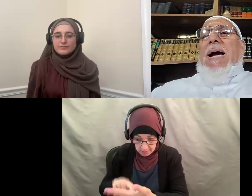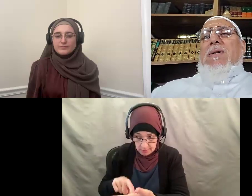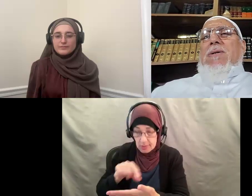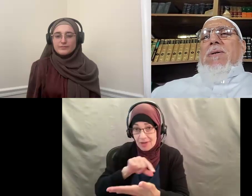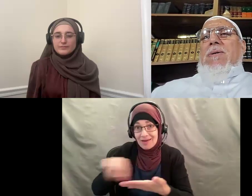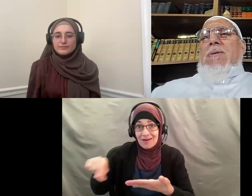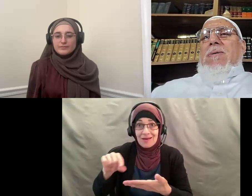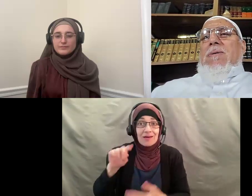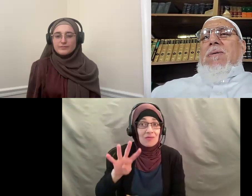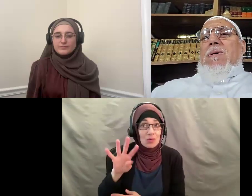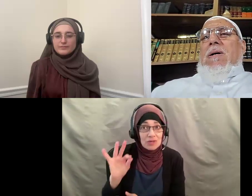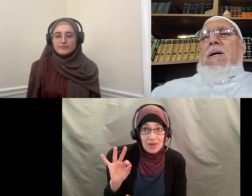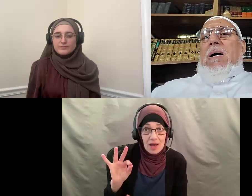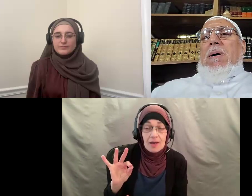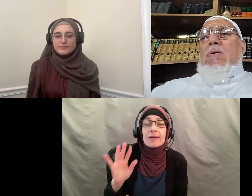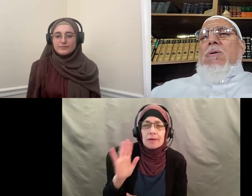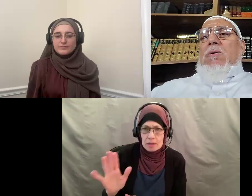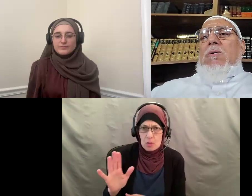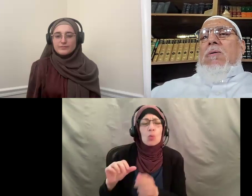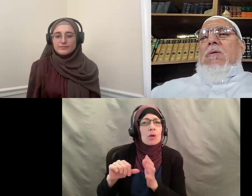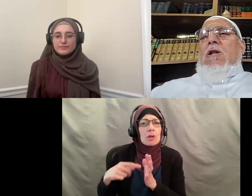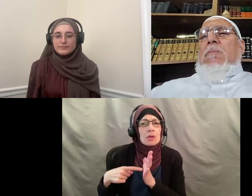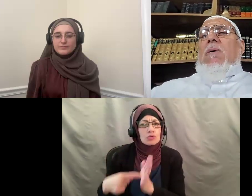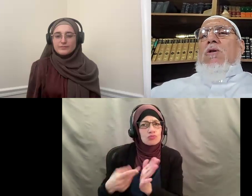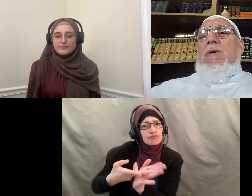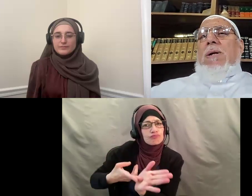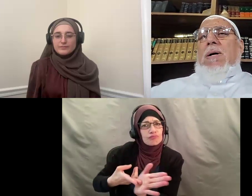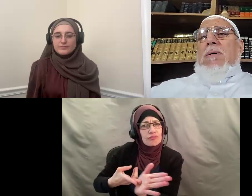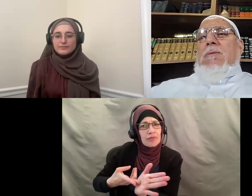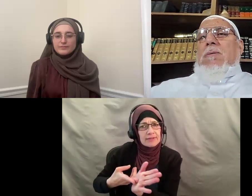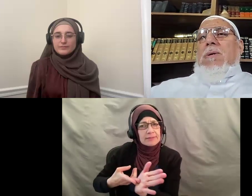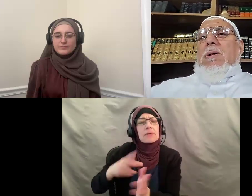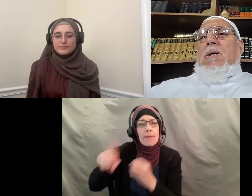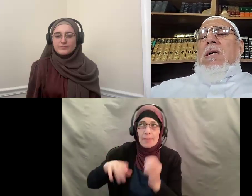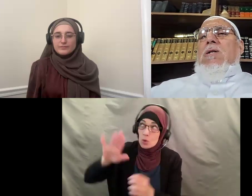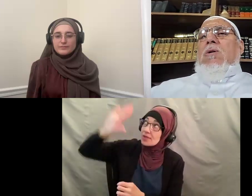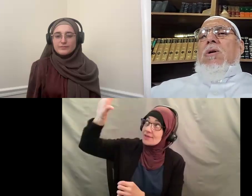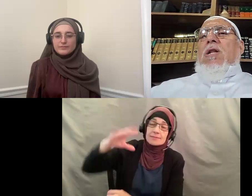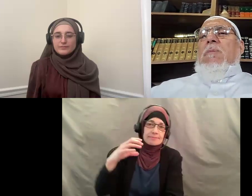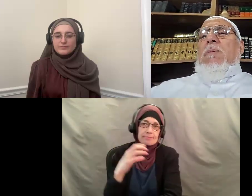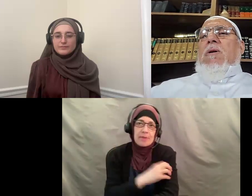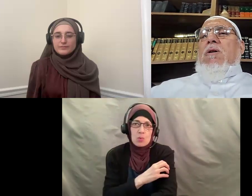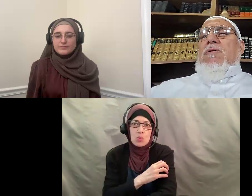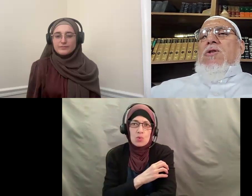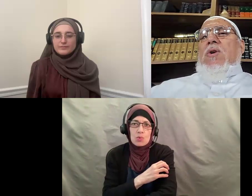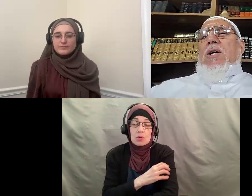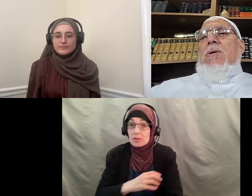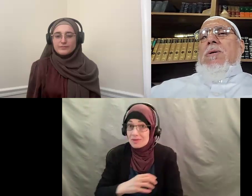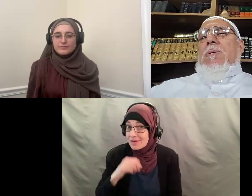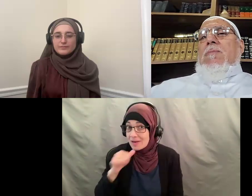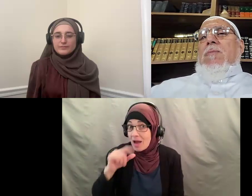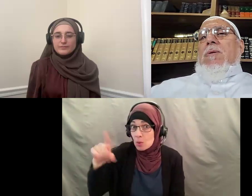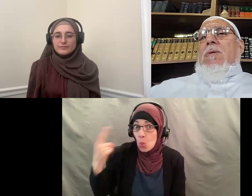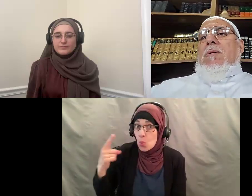some facts about the power of Allah. It is not only the power of